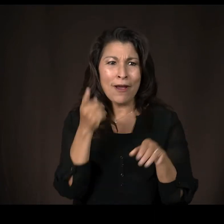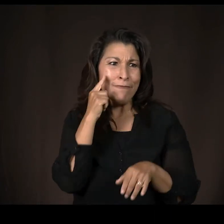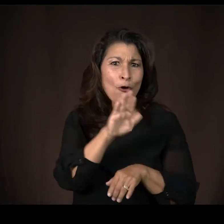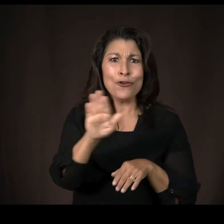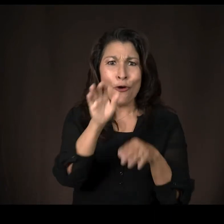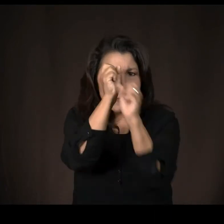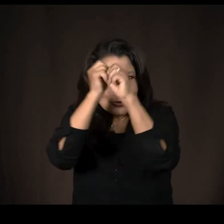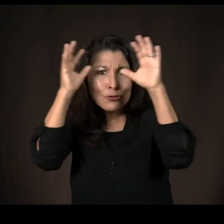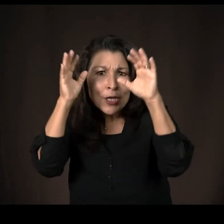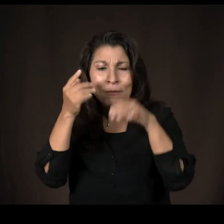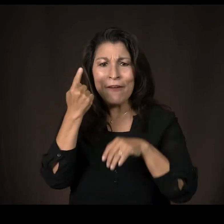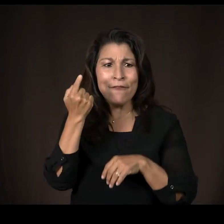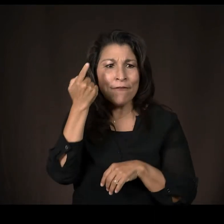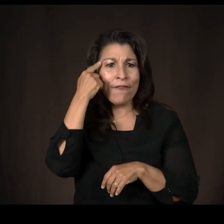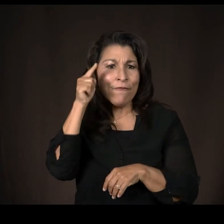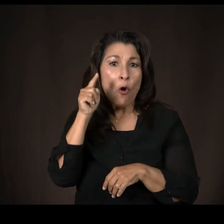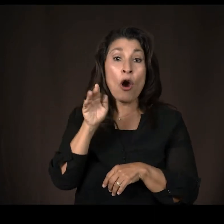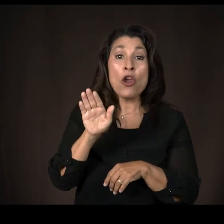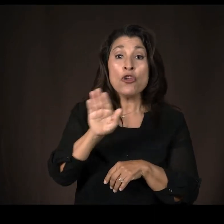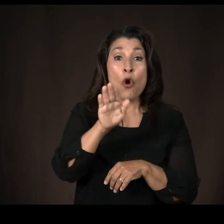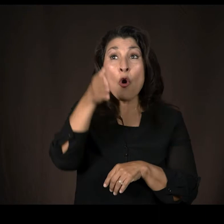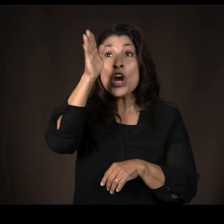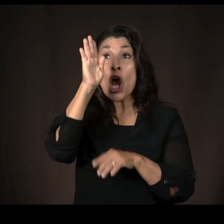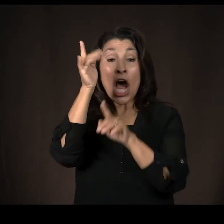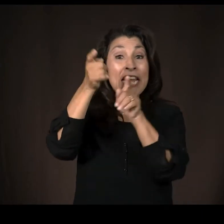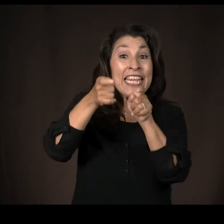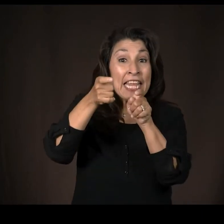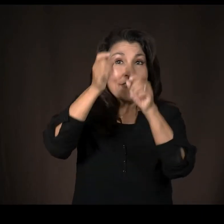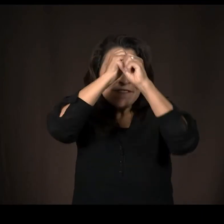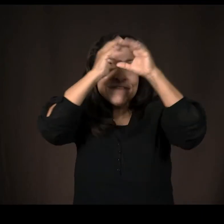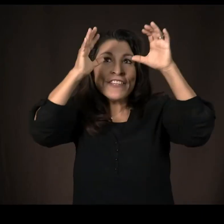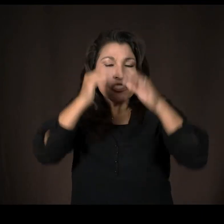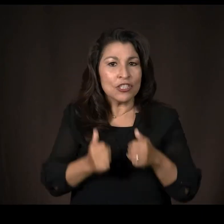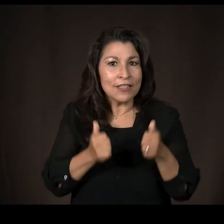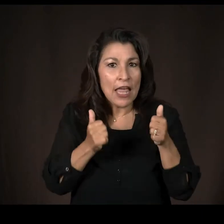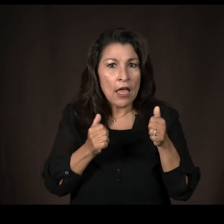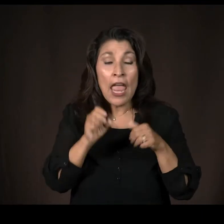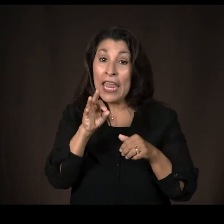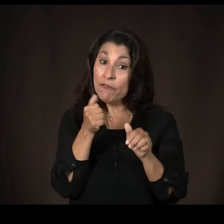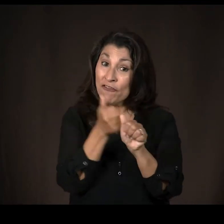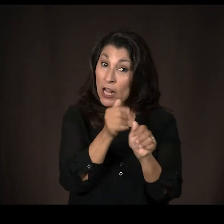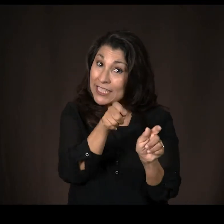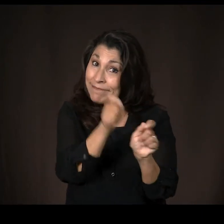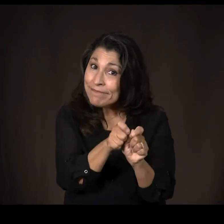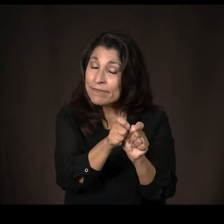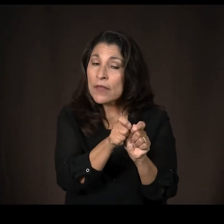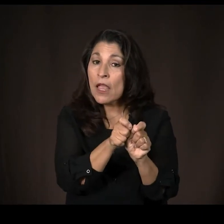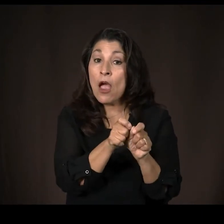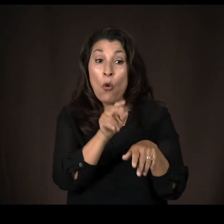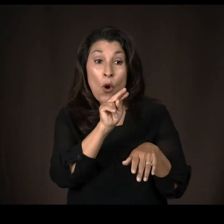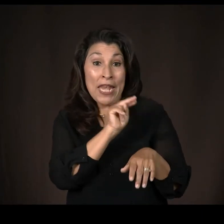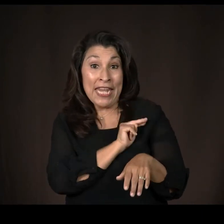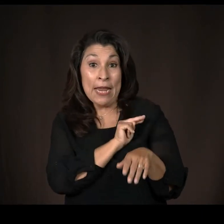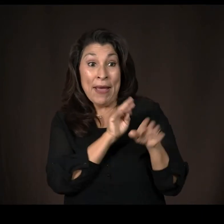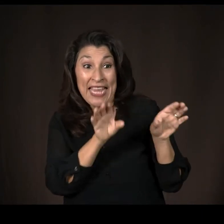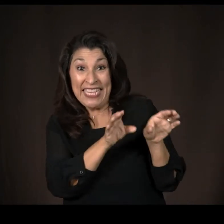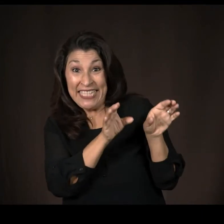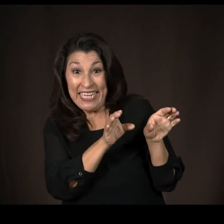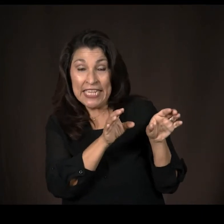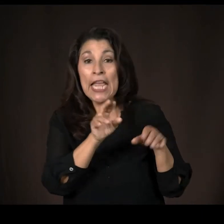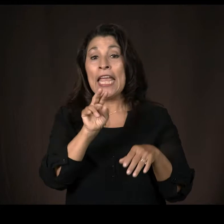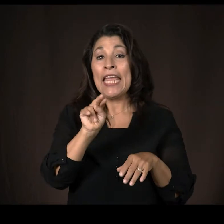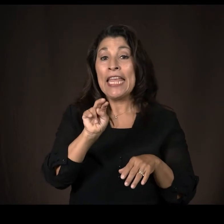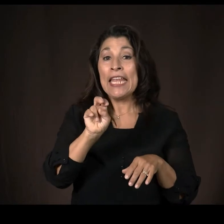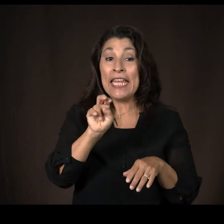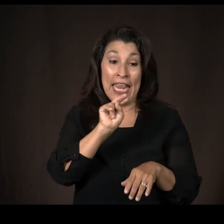your dream, for your God-given vision in life. And if you'll follow precisely what Nehemiah did in Nehemiah